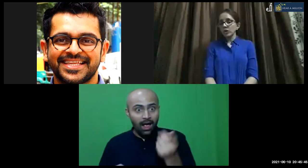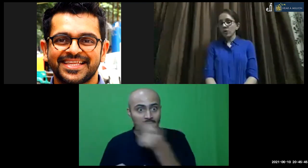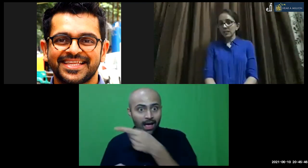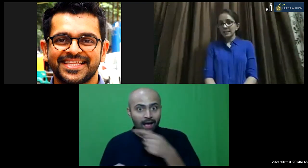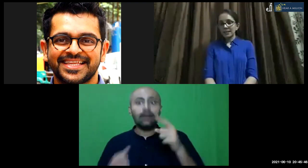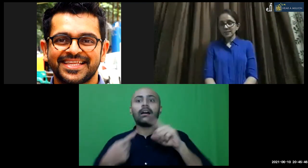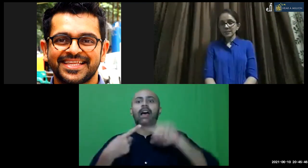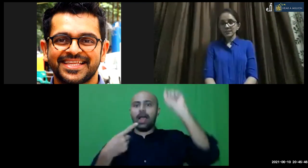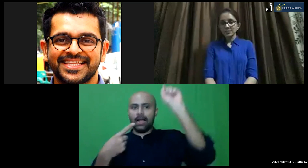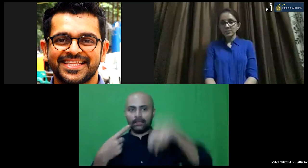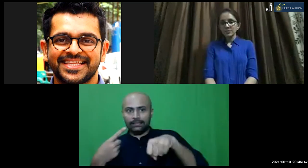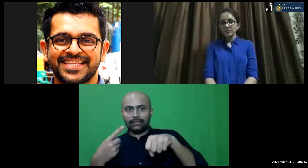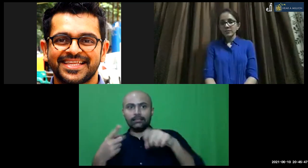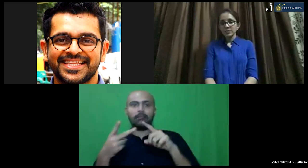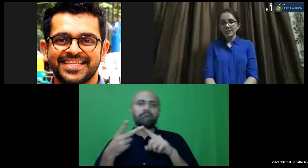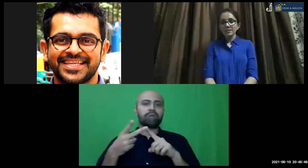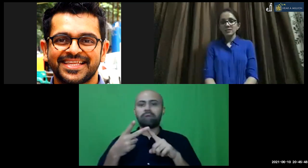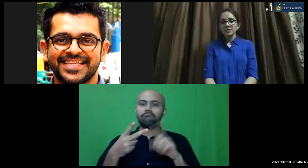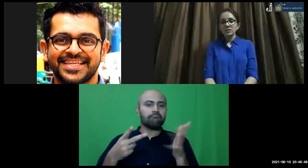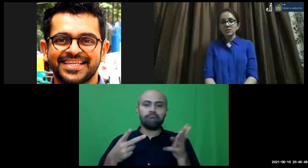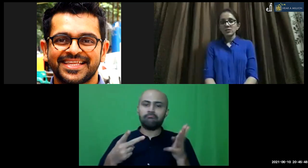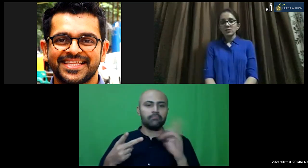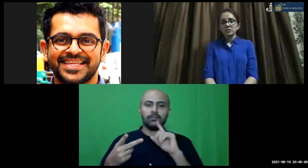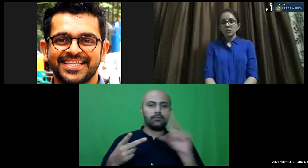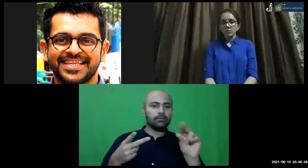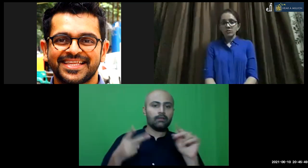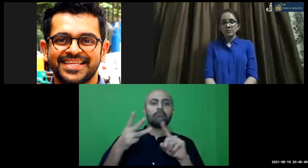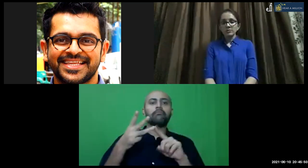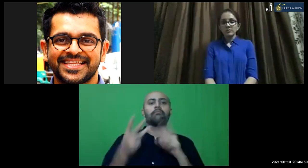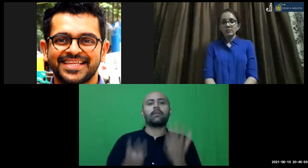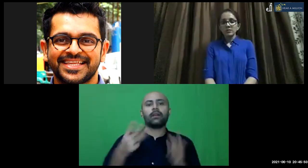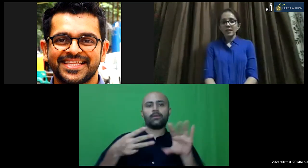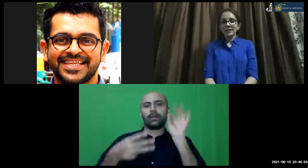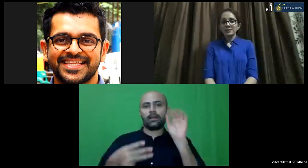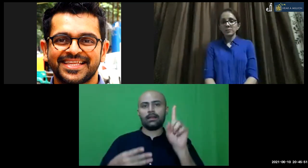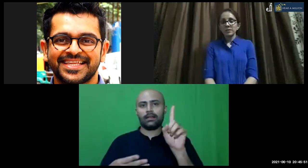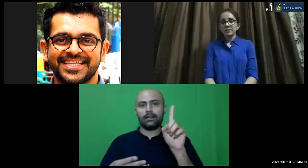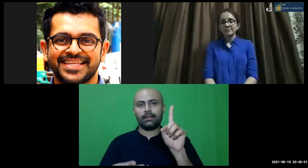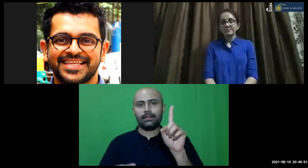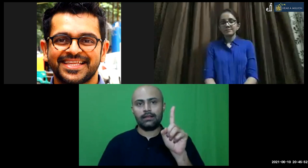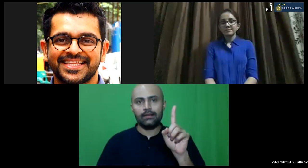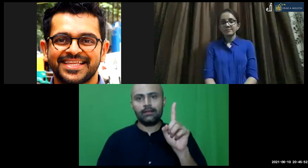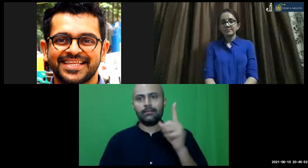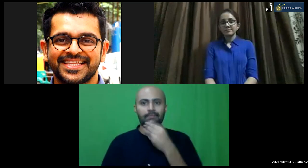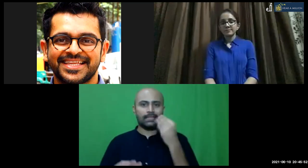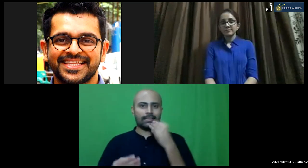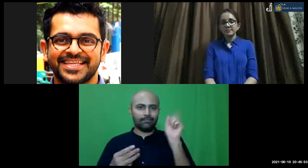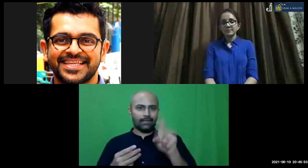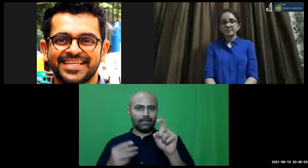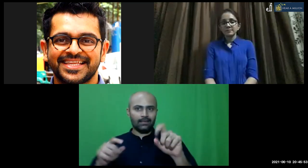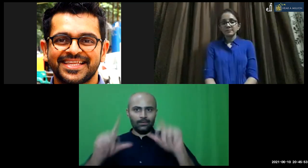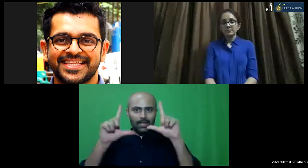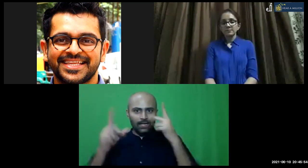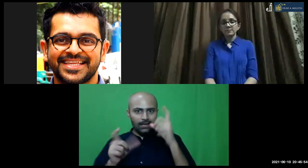to join online classes? Yes, no, and maybe.